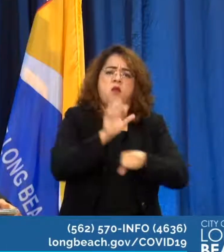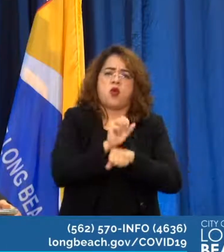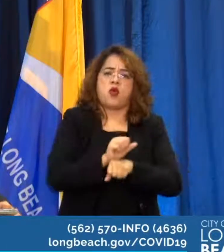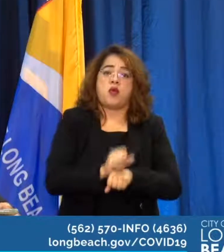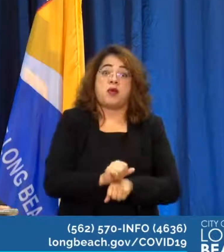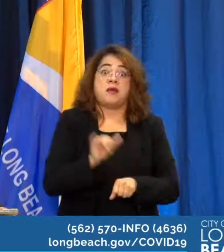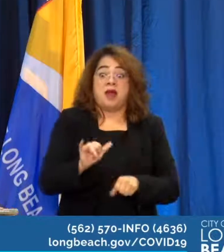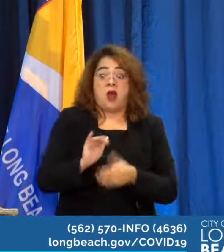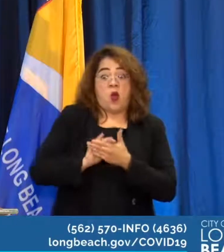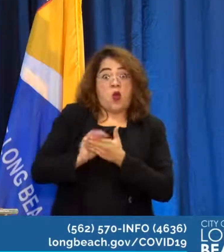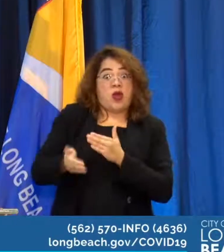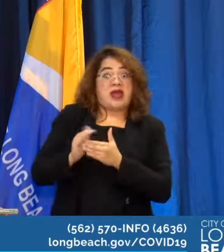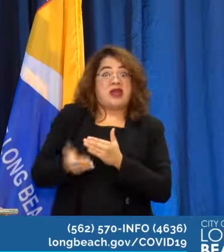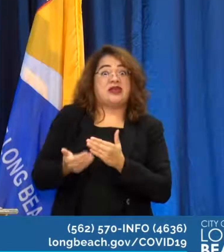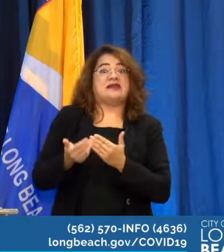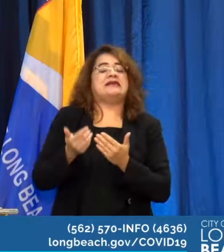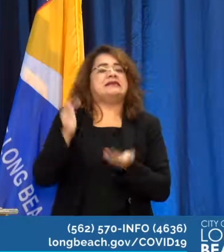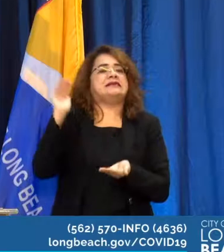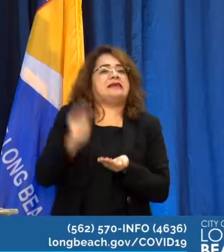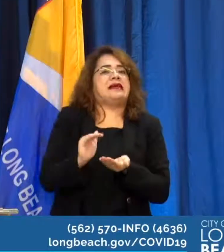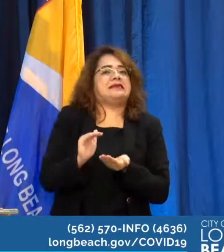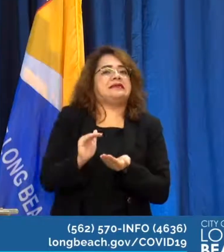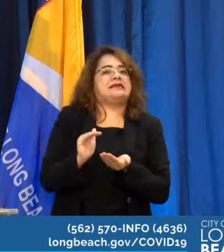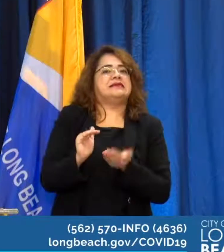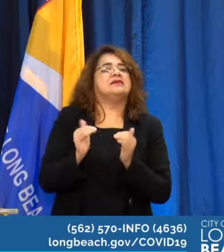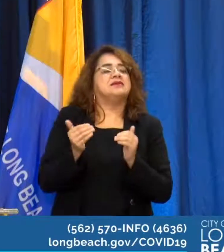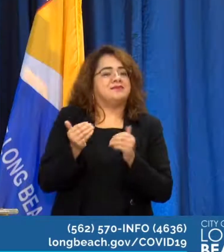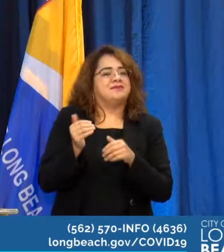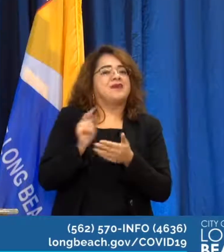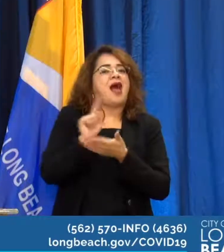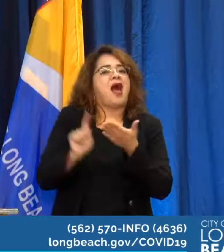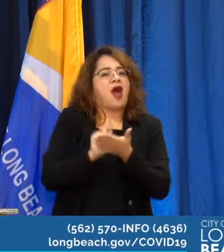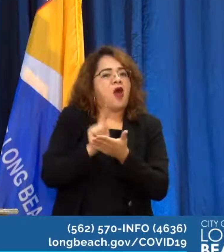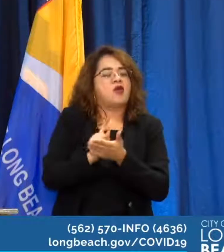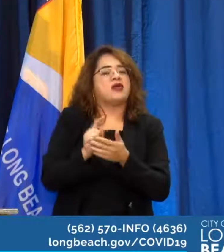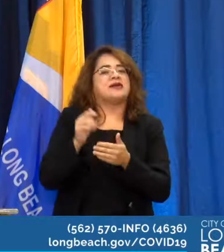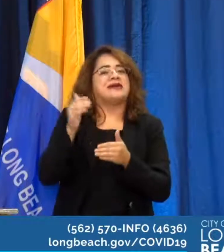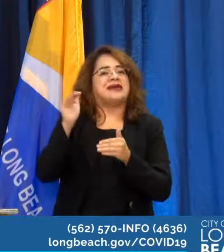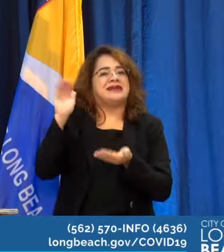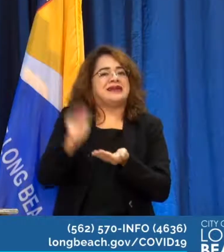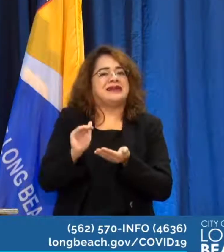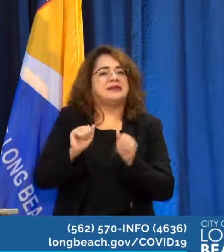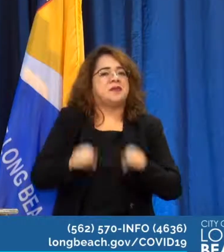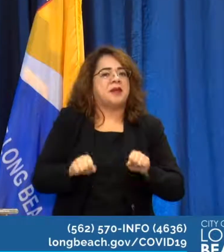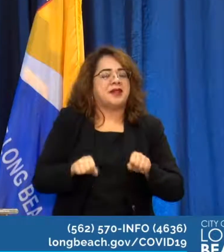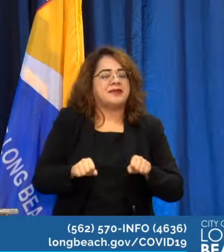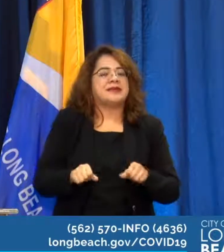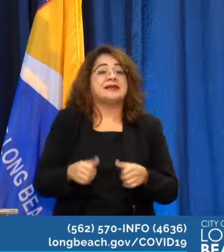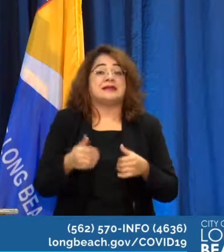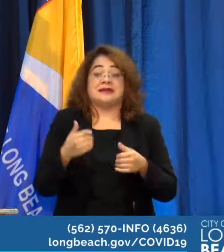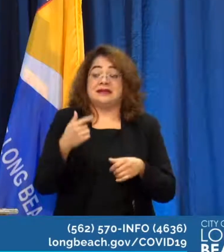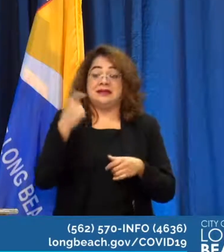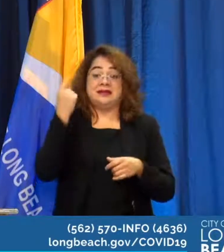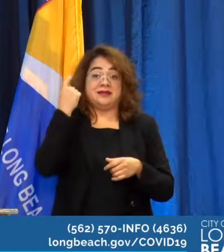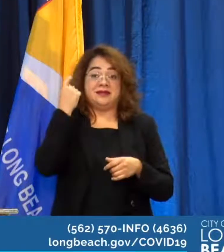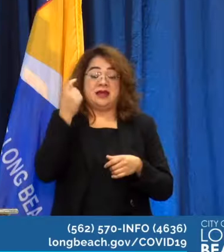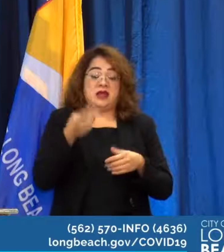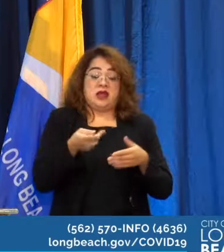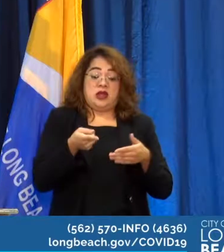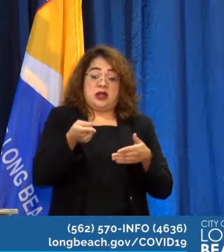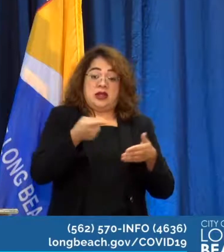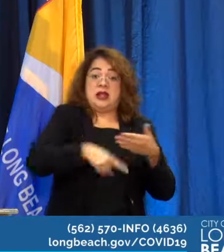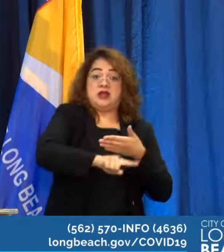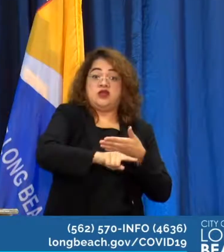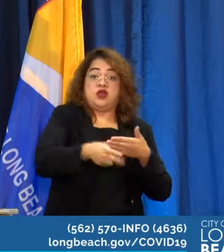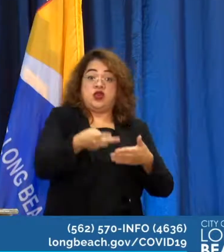while over weekends there's sometimes less capacity, we're going to get a better picture over the week ahead and 2 weeks